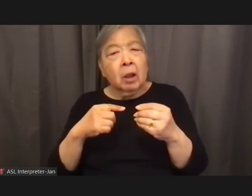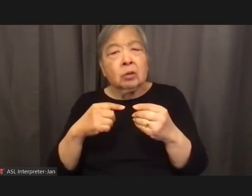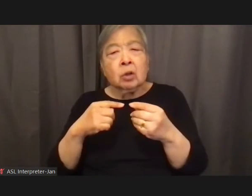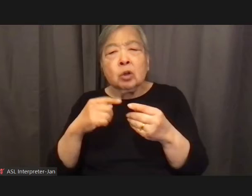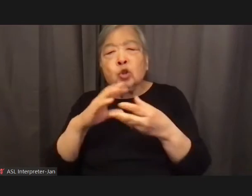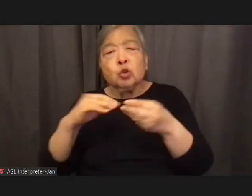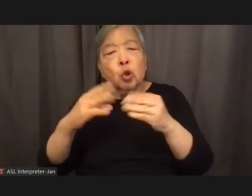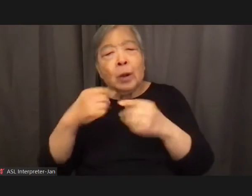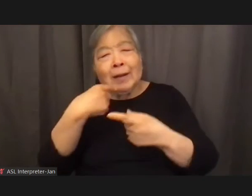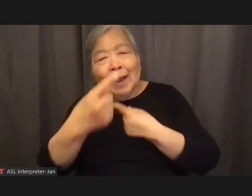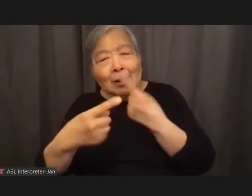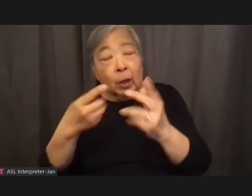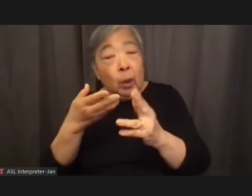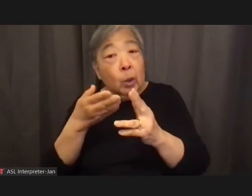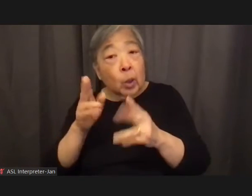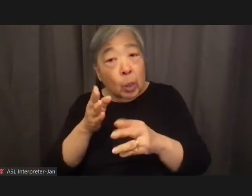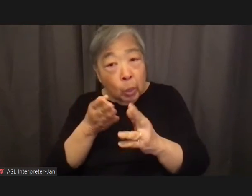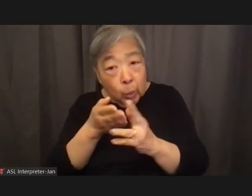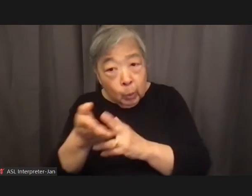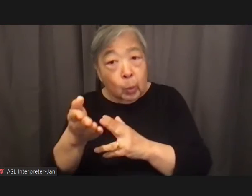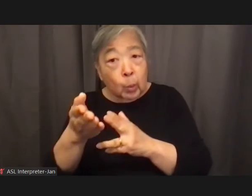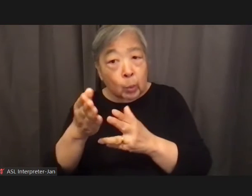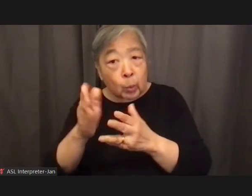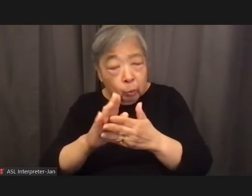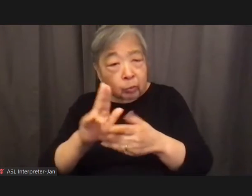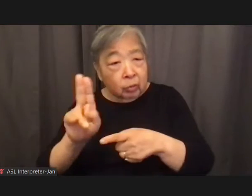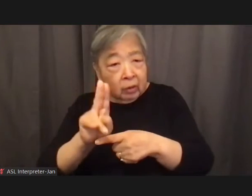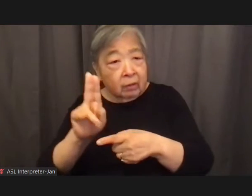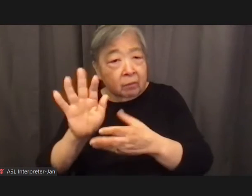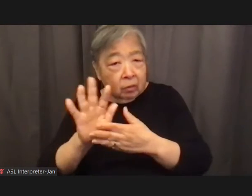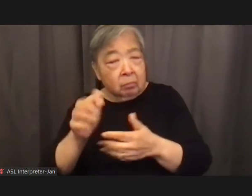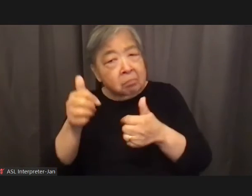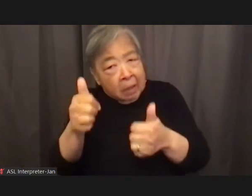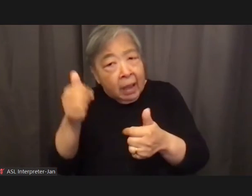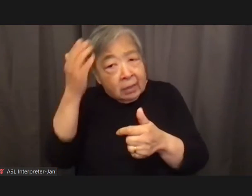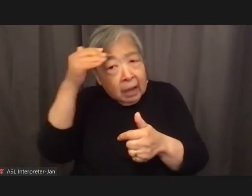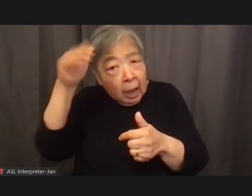as anthropologists and these different choices and approaches.